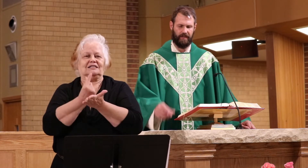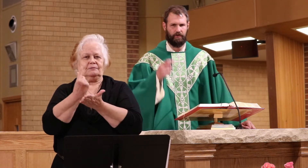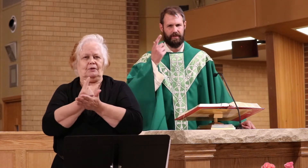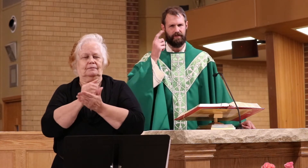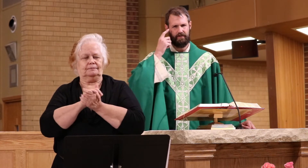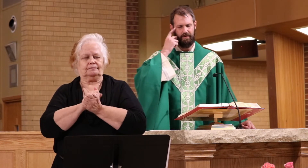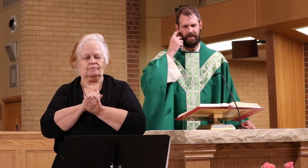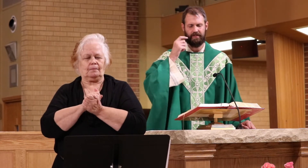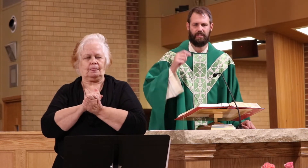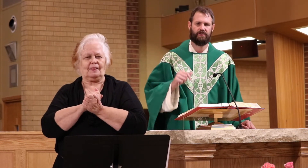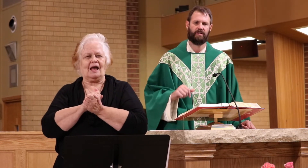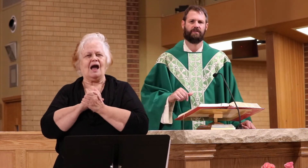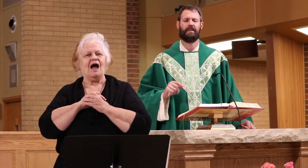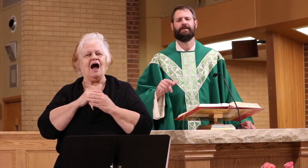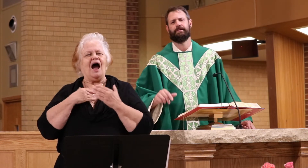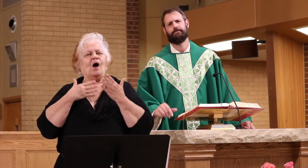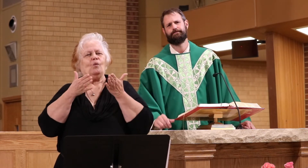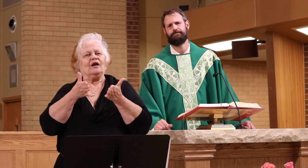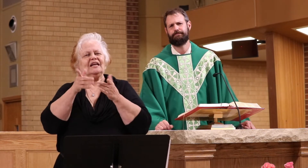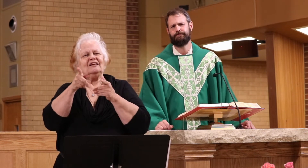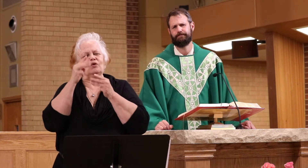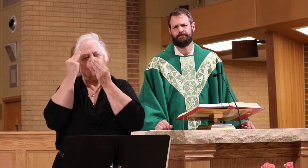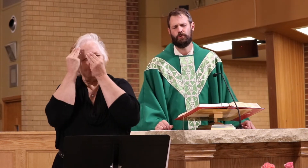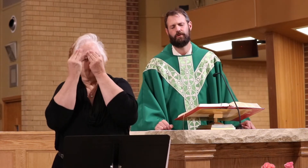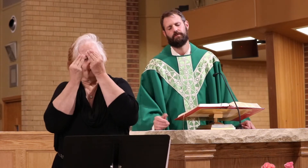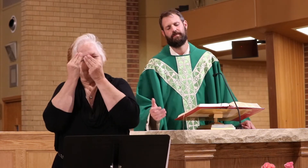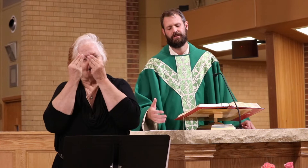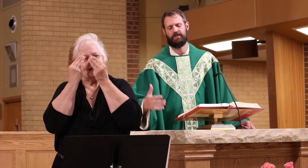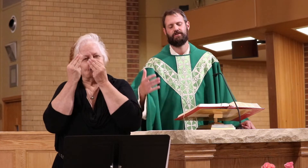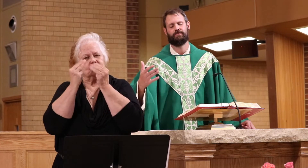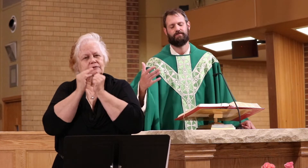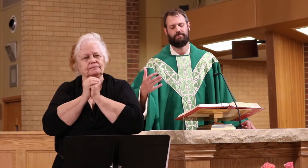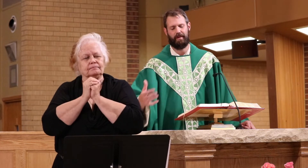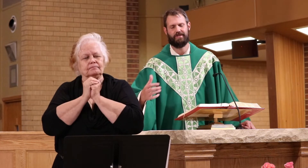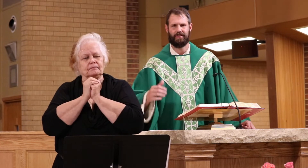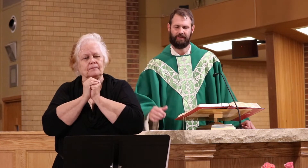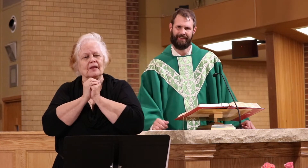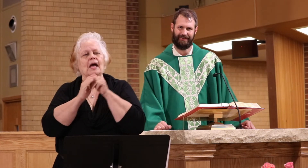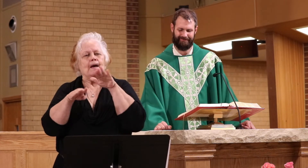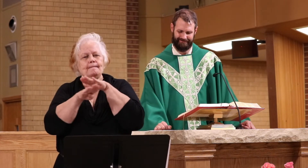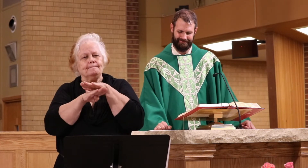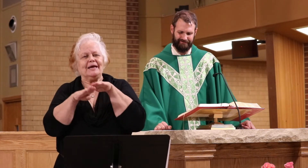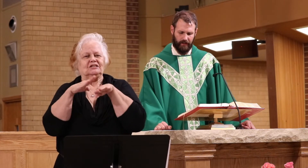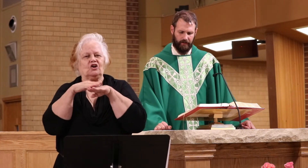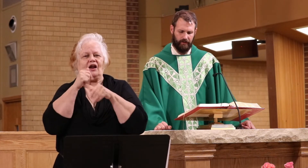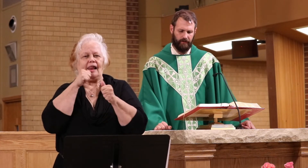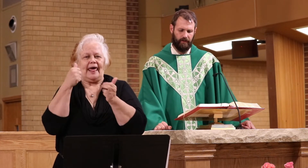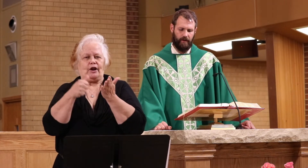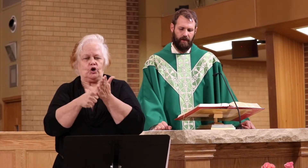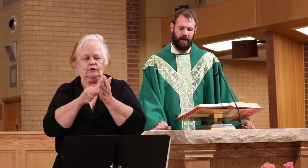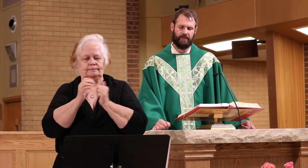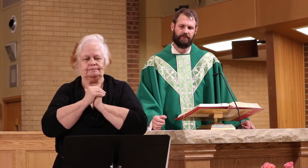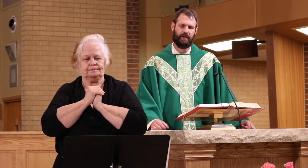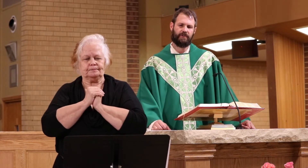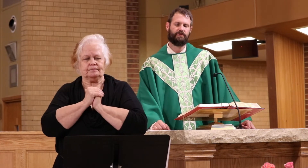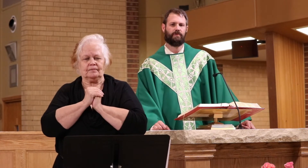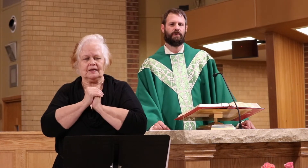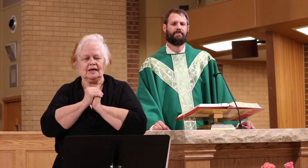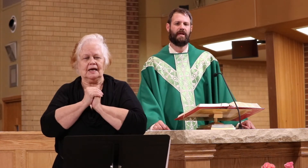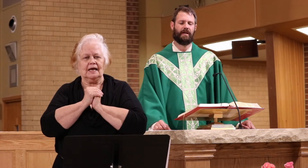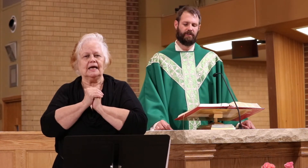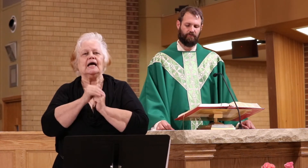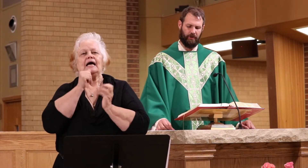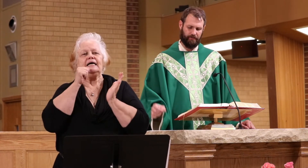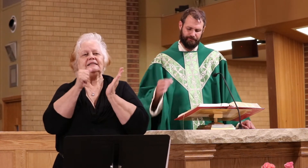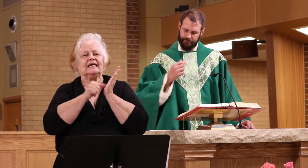I want to leave you with a meditation on a letter. Or a meditation based in a letter. And it's a letter to